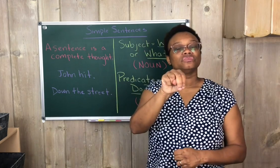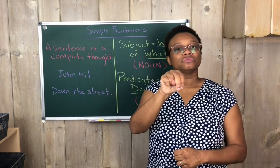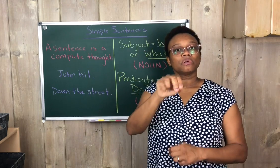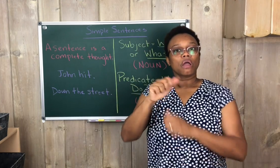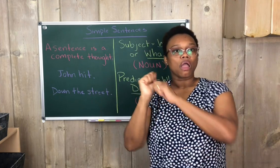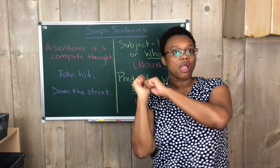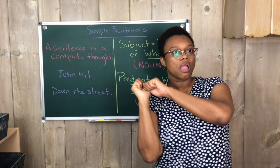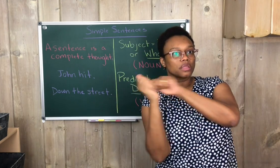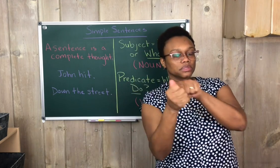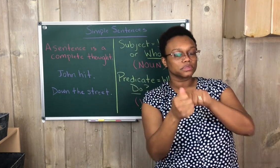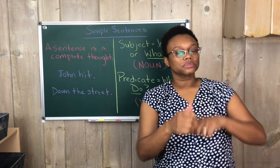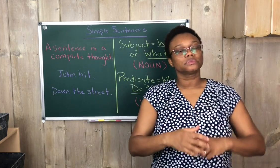John hit.